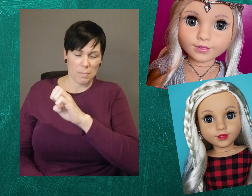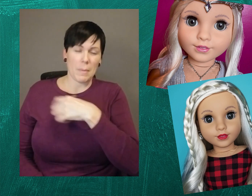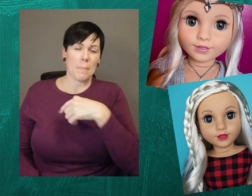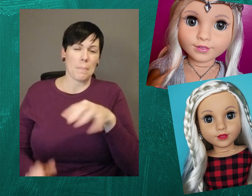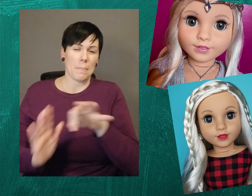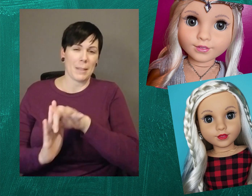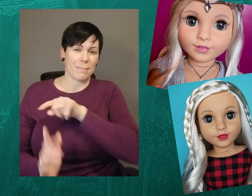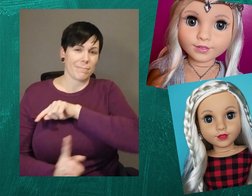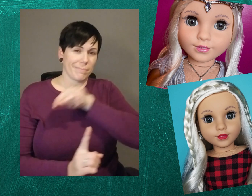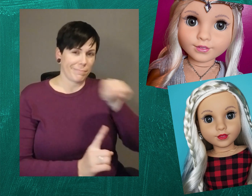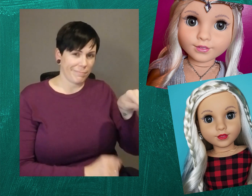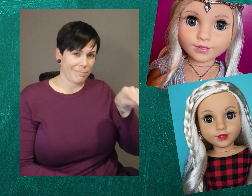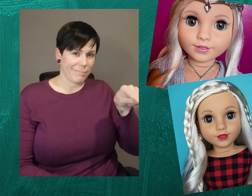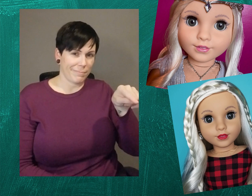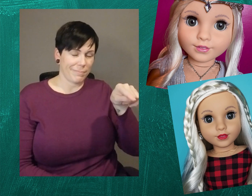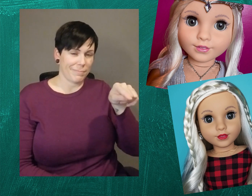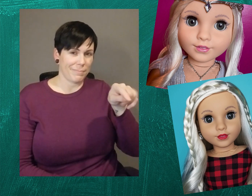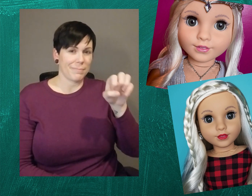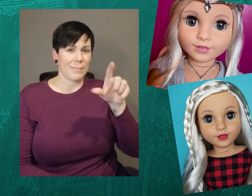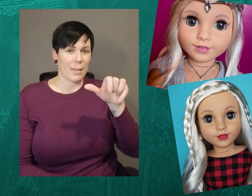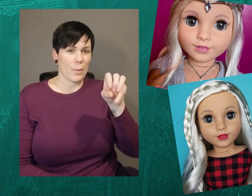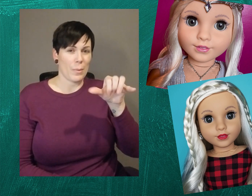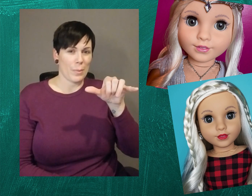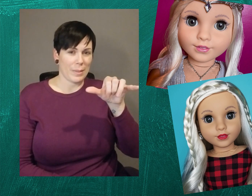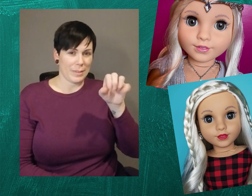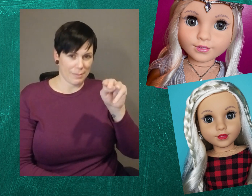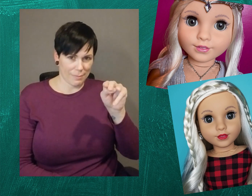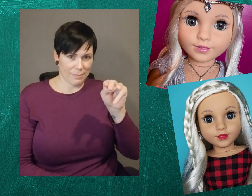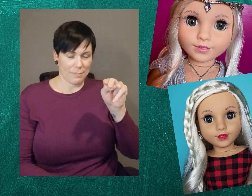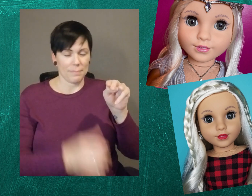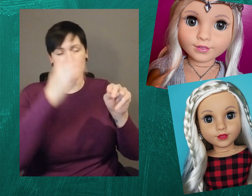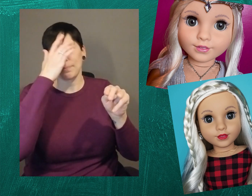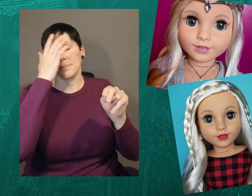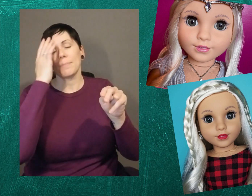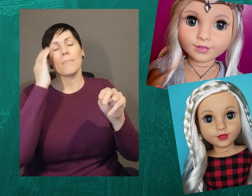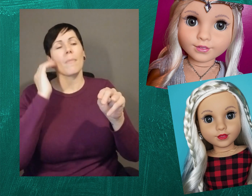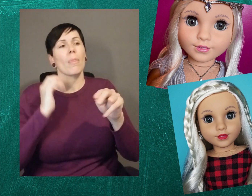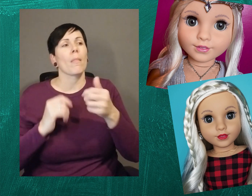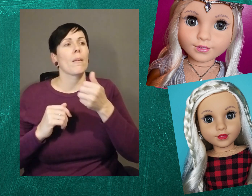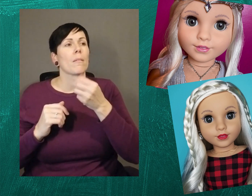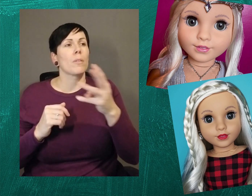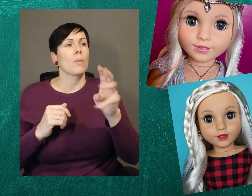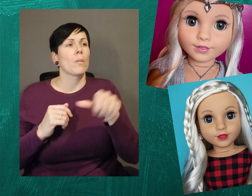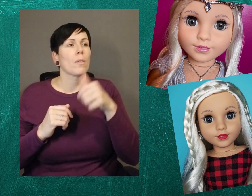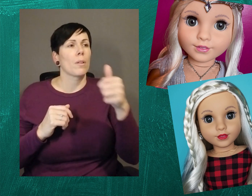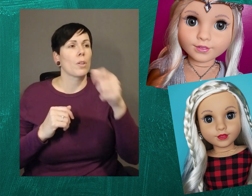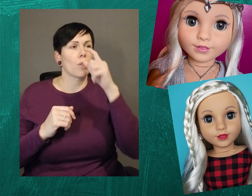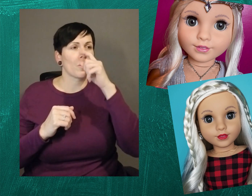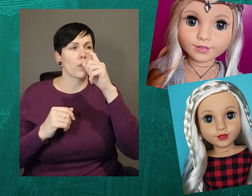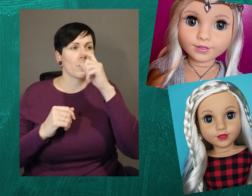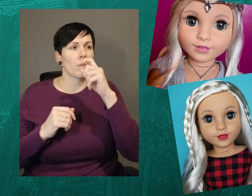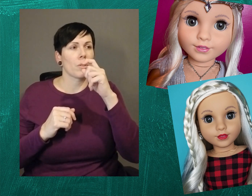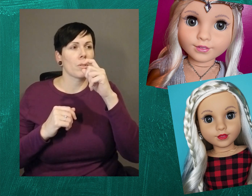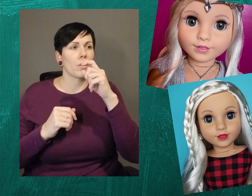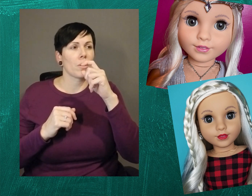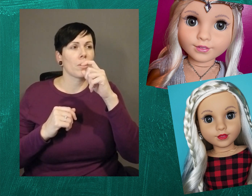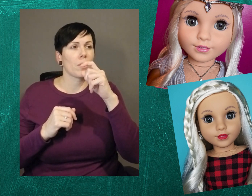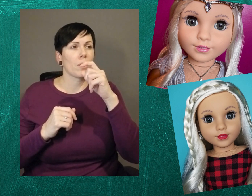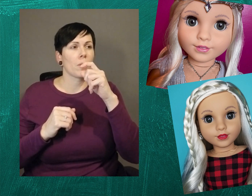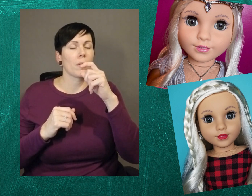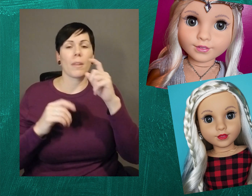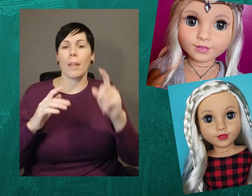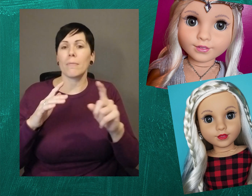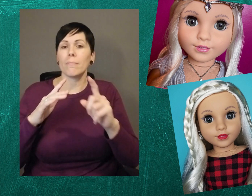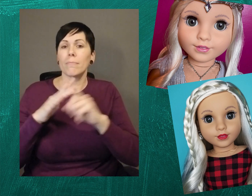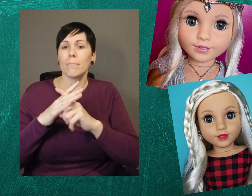that we are basically keeping in her outfit. Then there were several other dolls that were